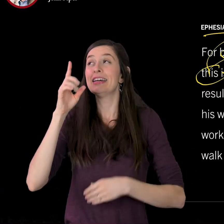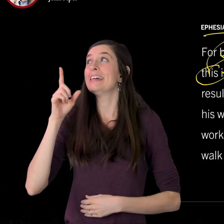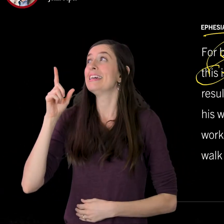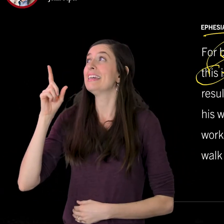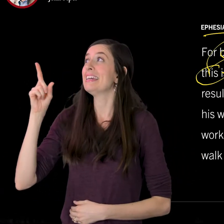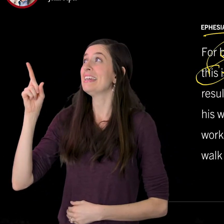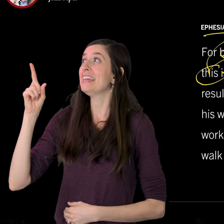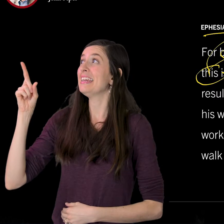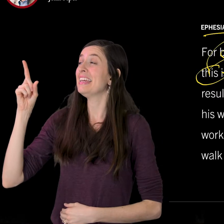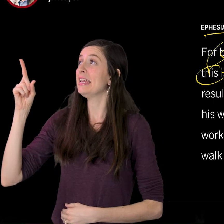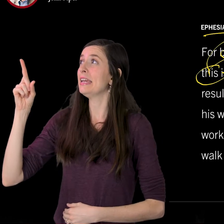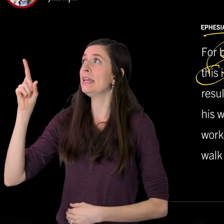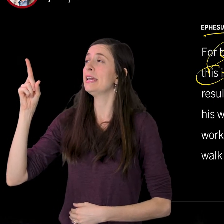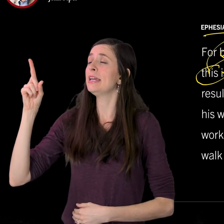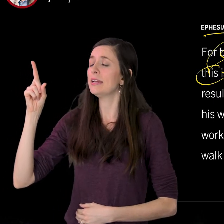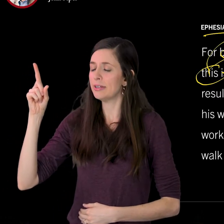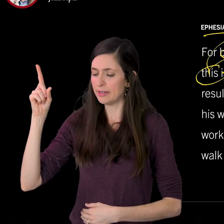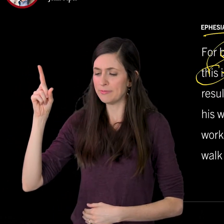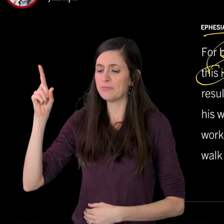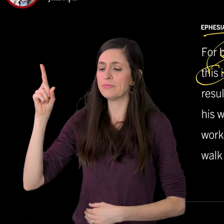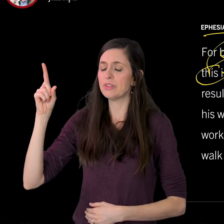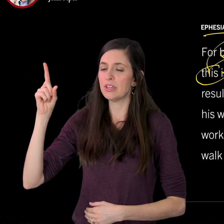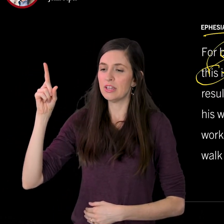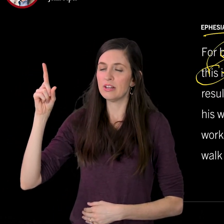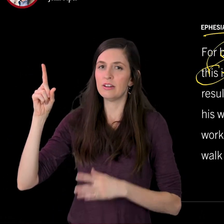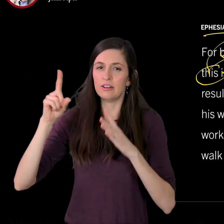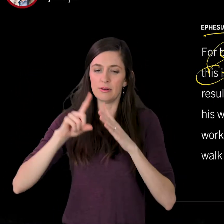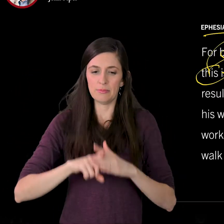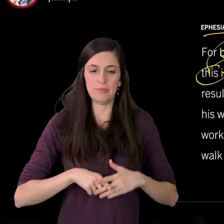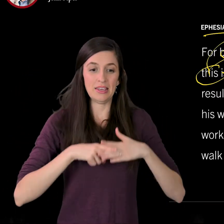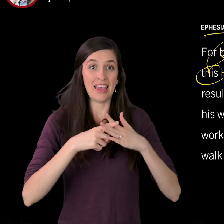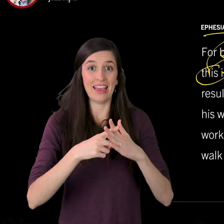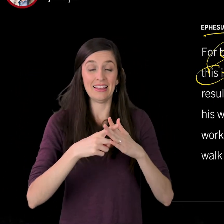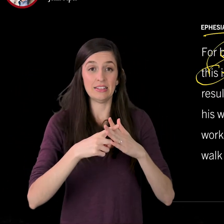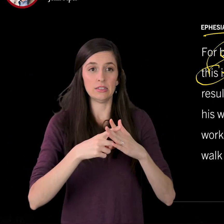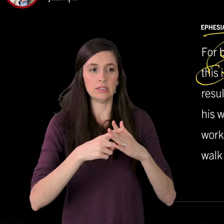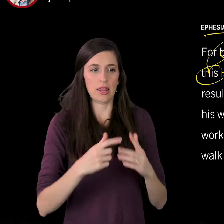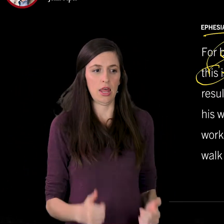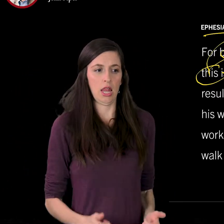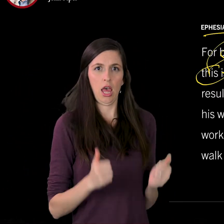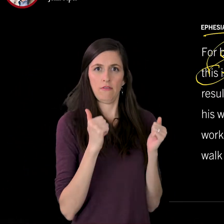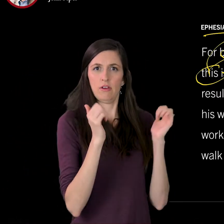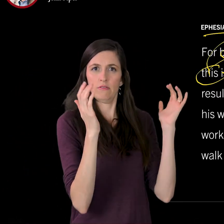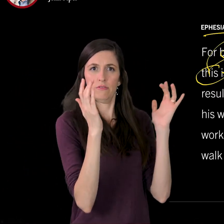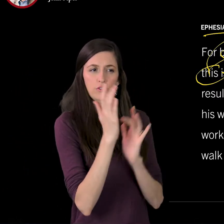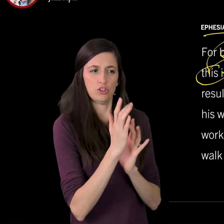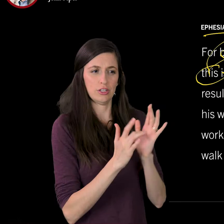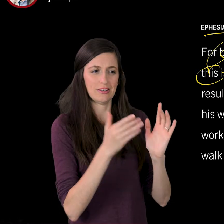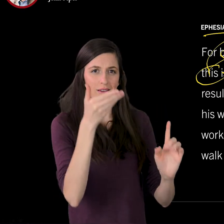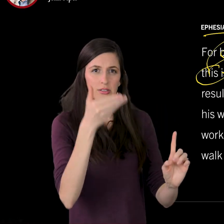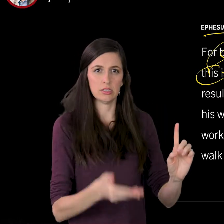being a new thing namely a person in union with Jesus Christ.